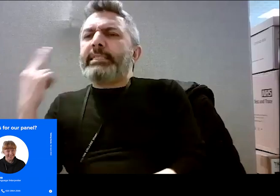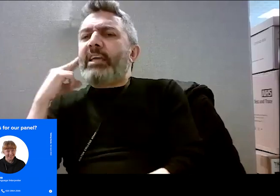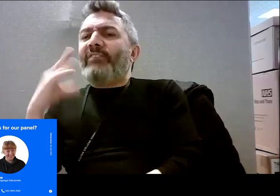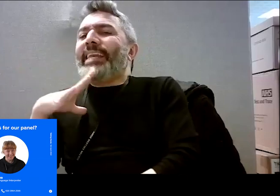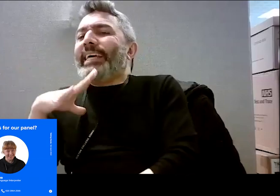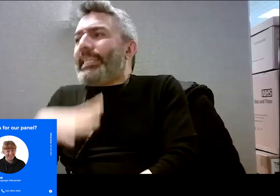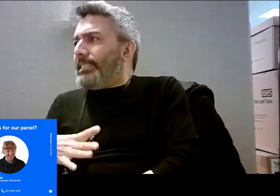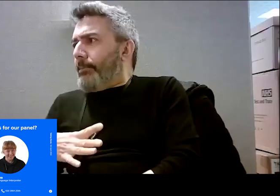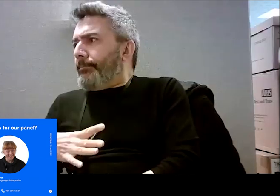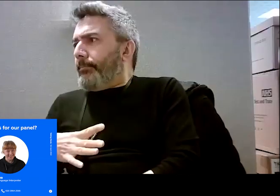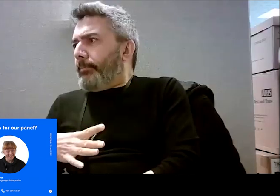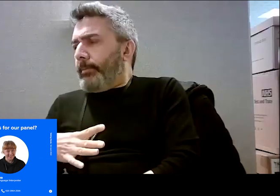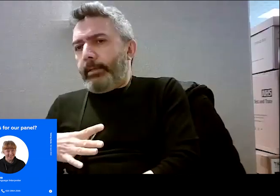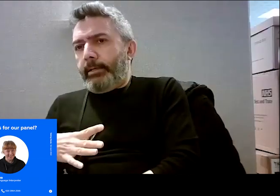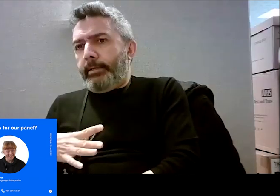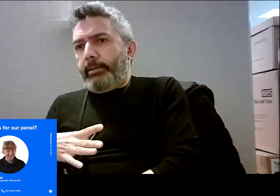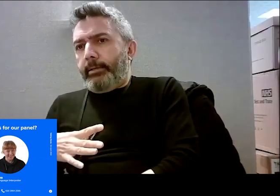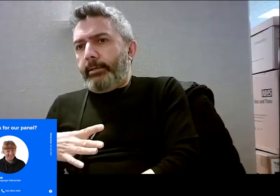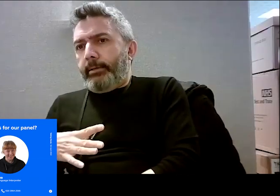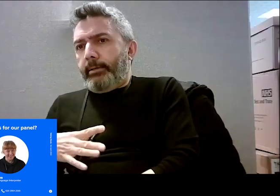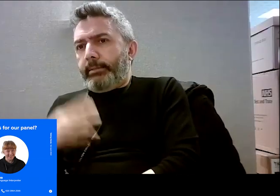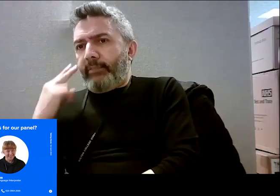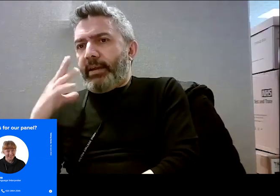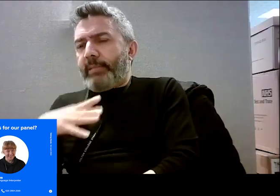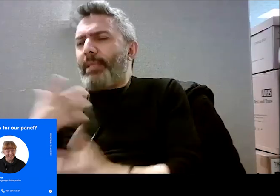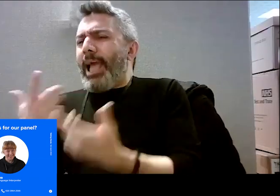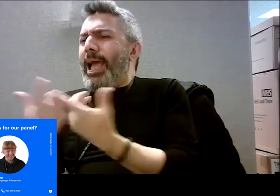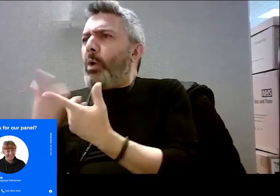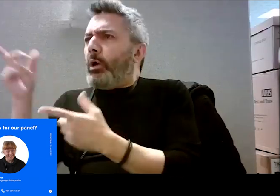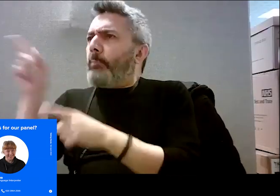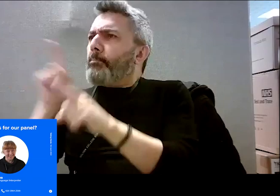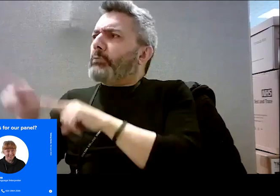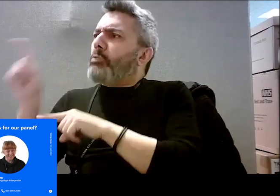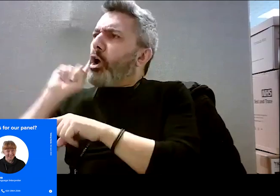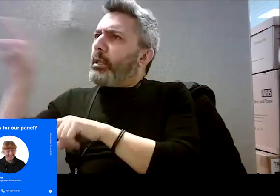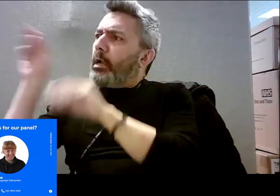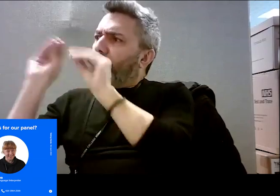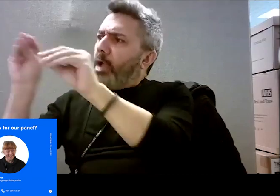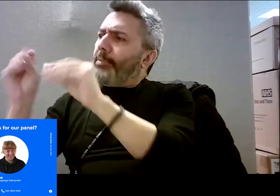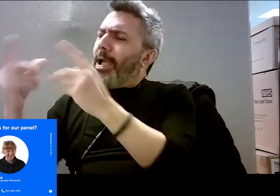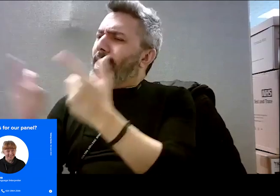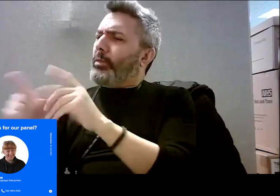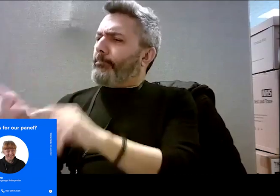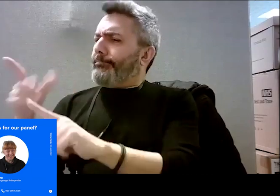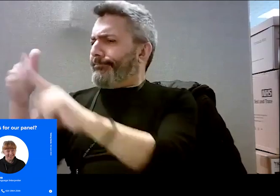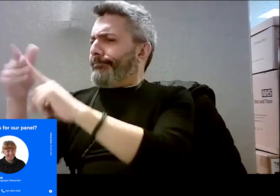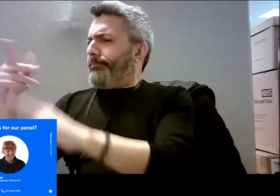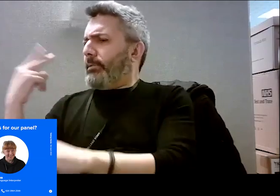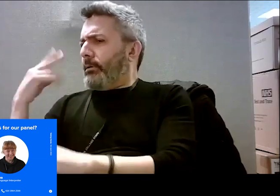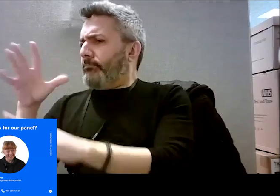for children with learning difficulties or deaf children with additional needs. And